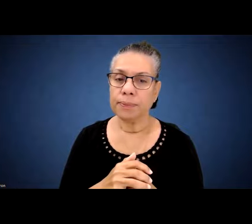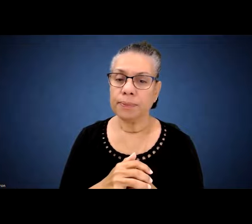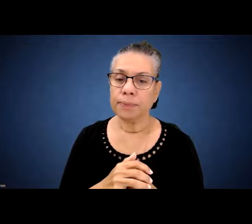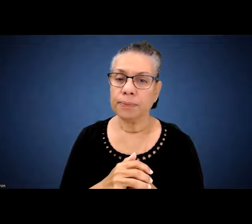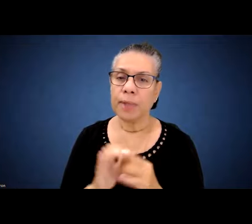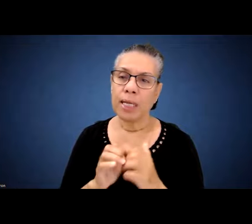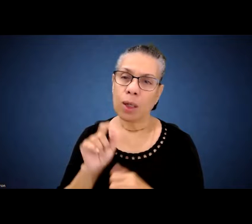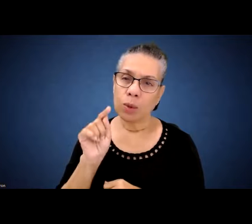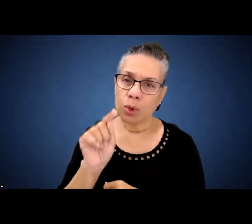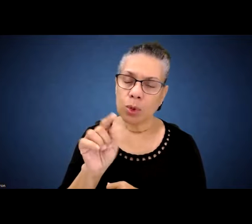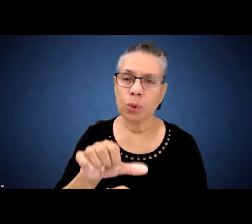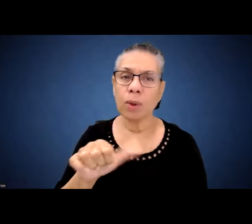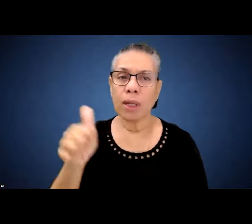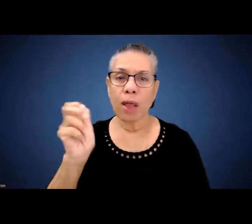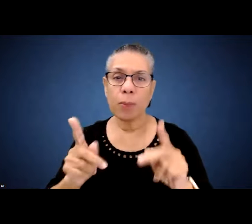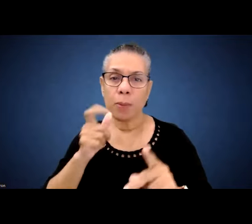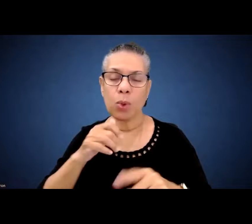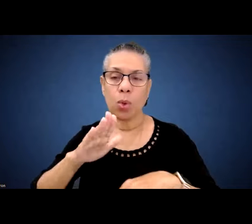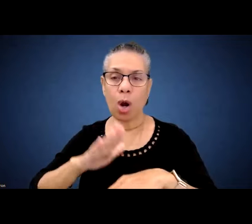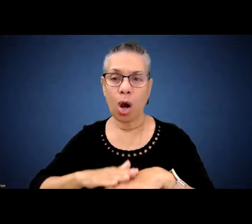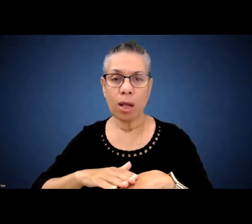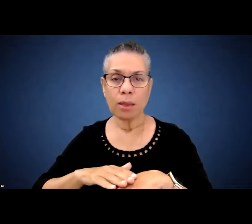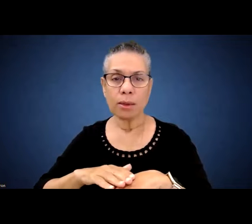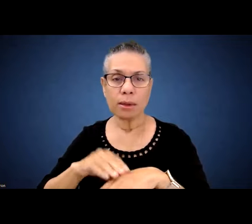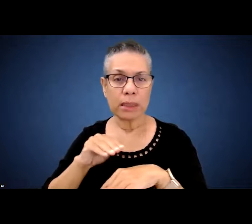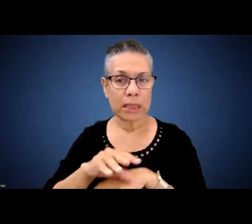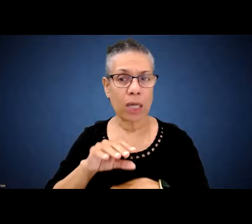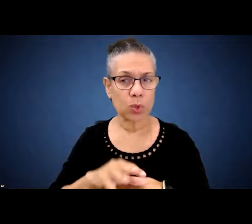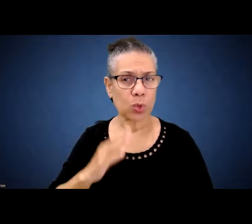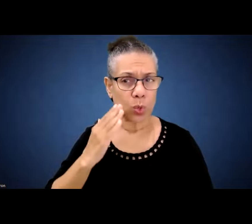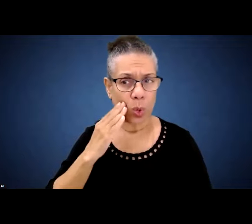you and others who are on the council know about